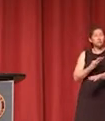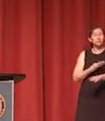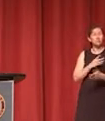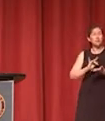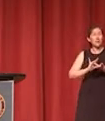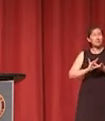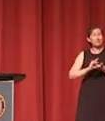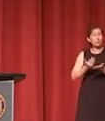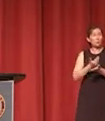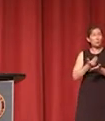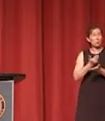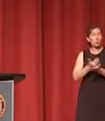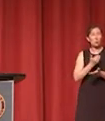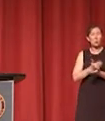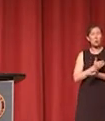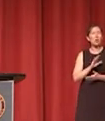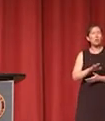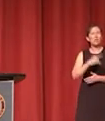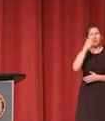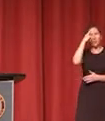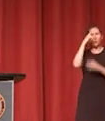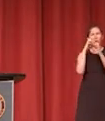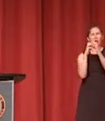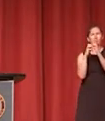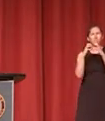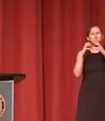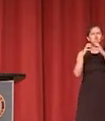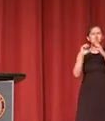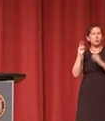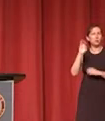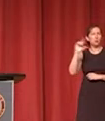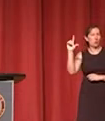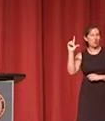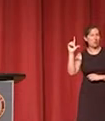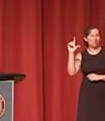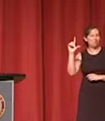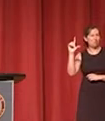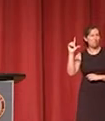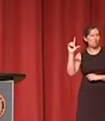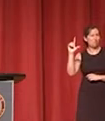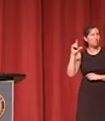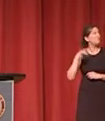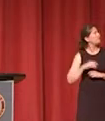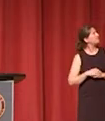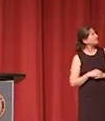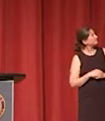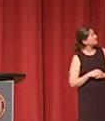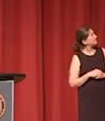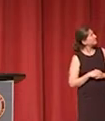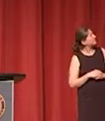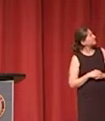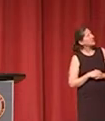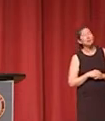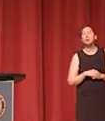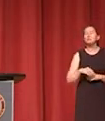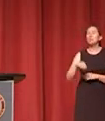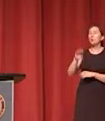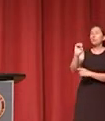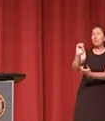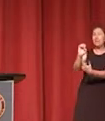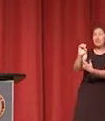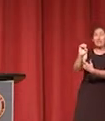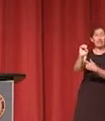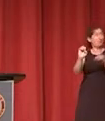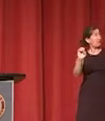called amyloid-related imaging abnormalities, or ARIA. And if it's an E, it means there's a little edema, just swelling